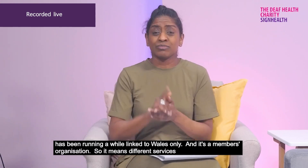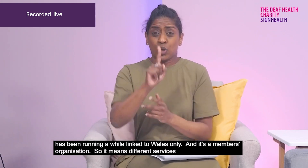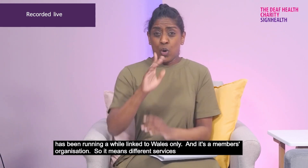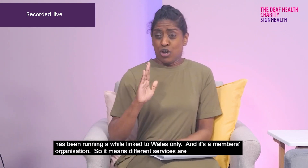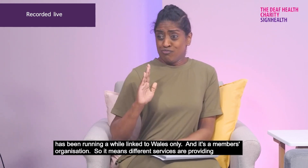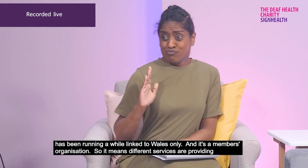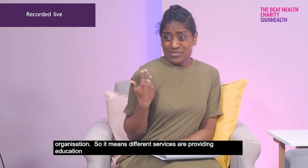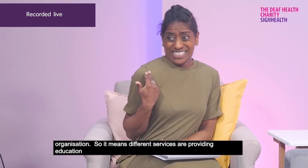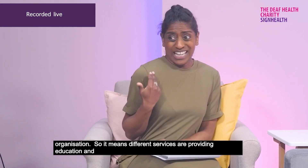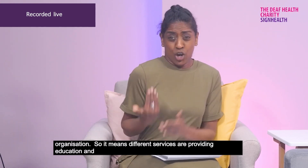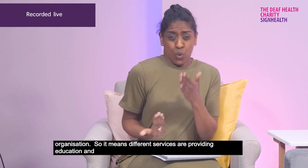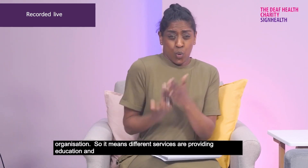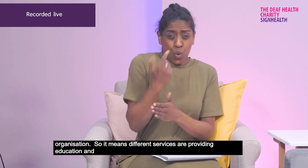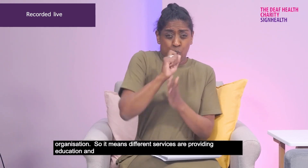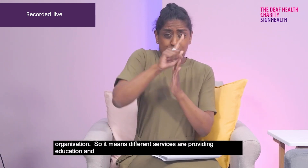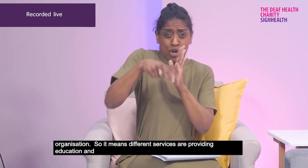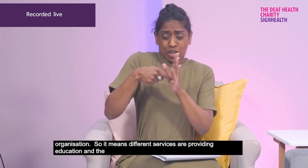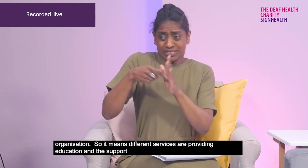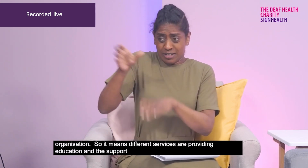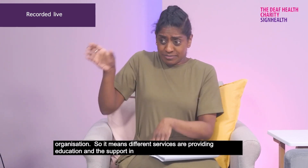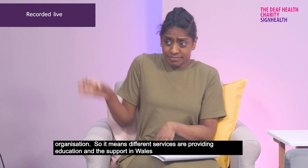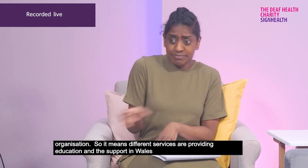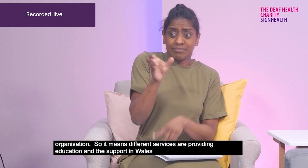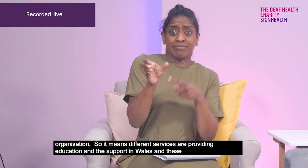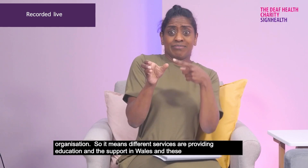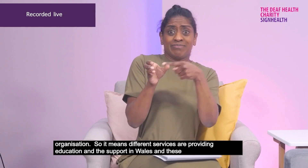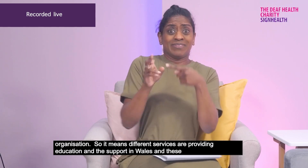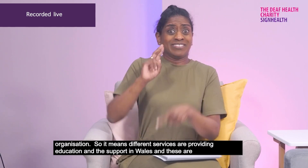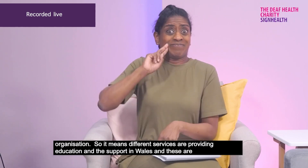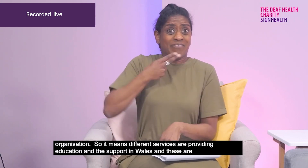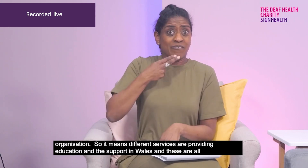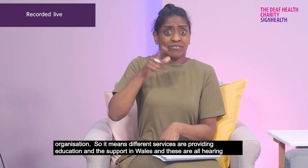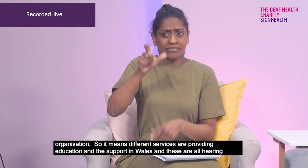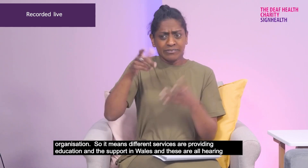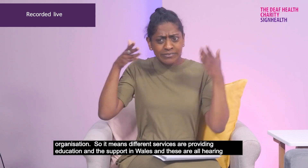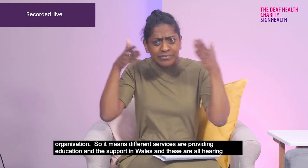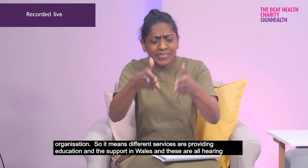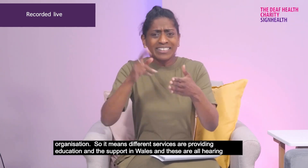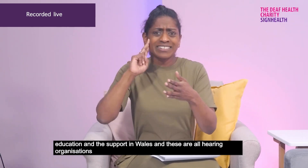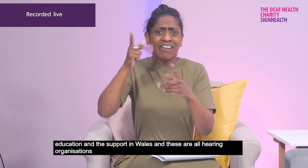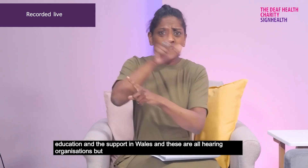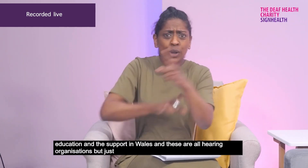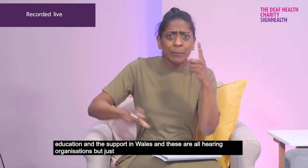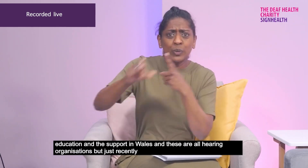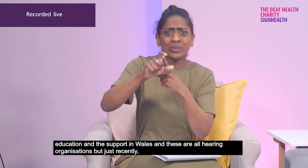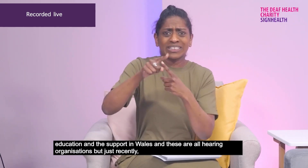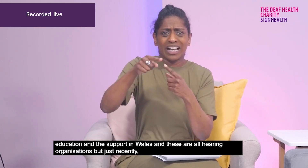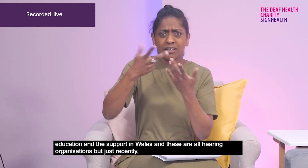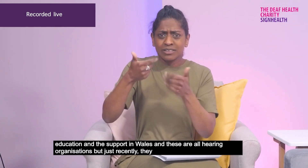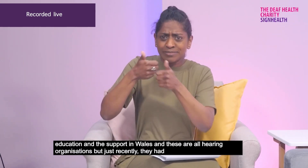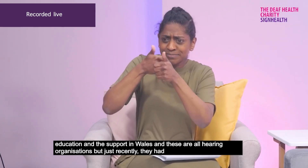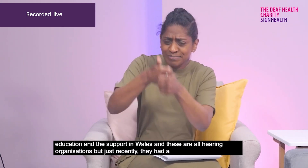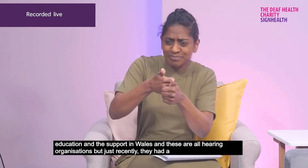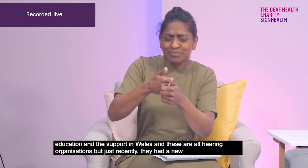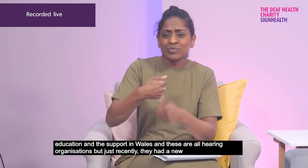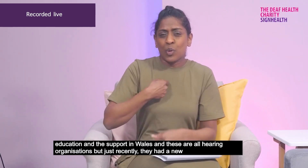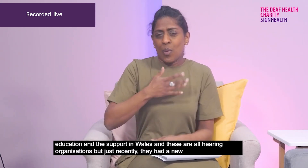are providing education and support in Wales, and these are all hearing organisations. But just recently they had a